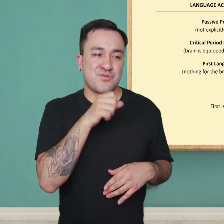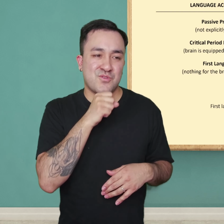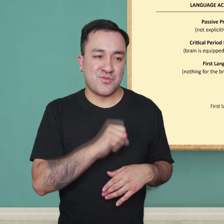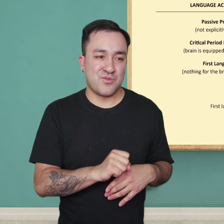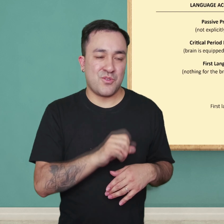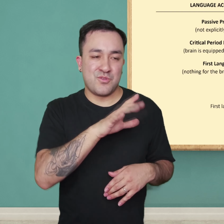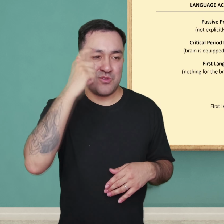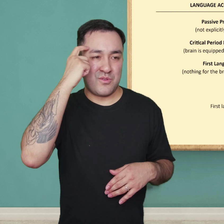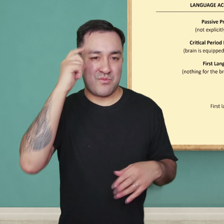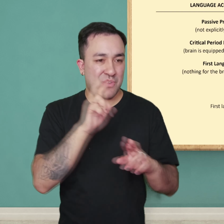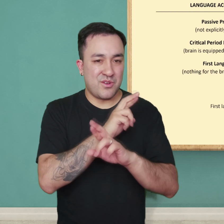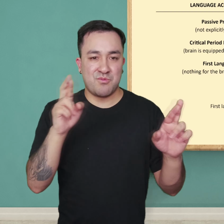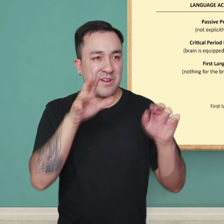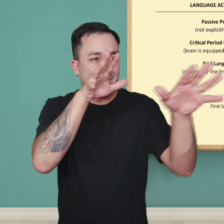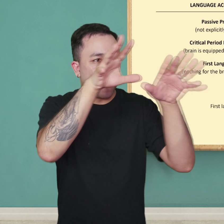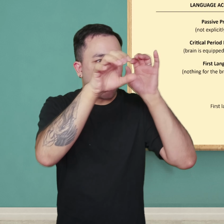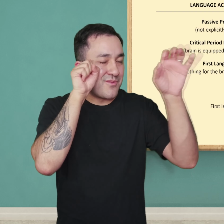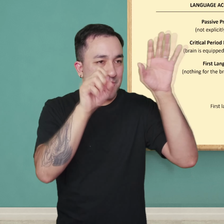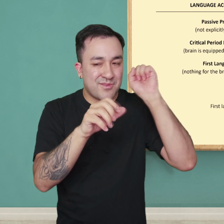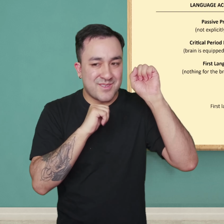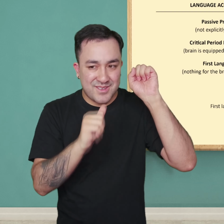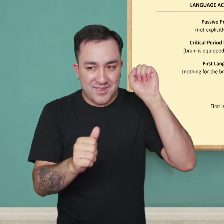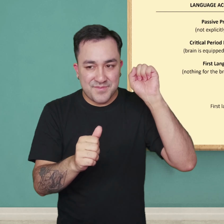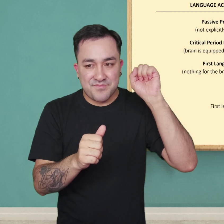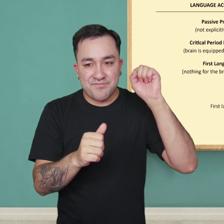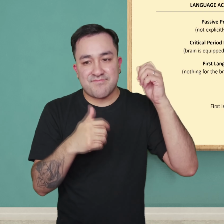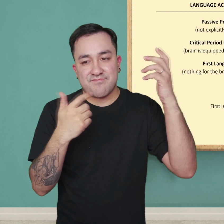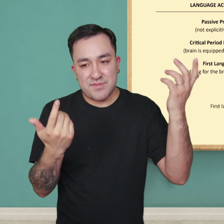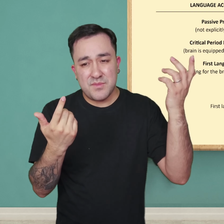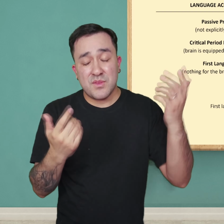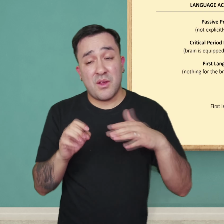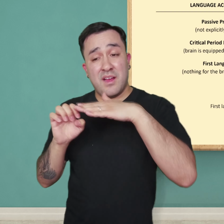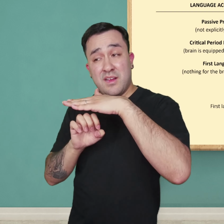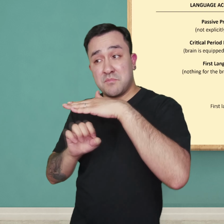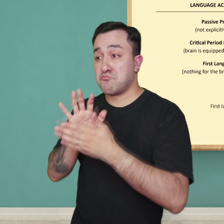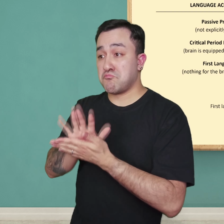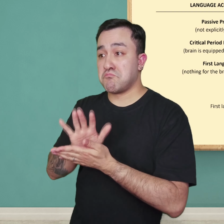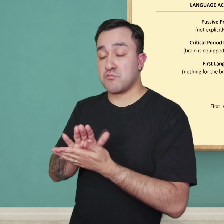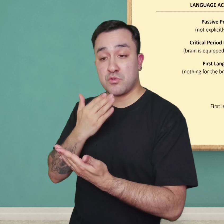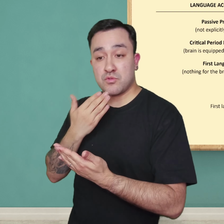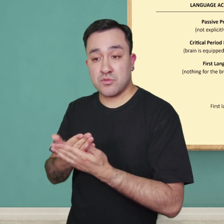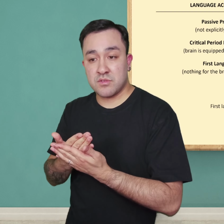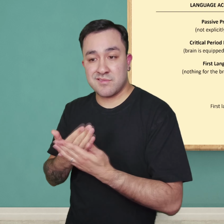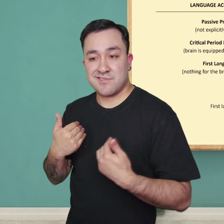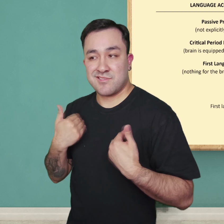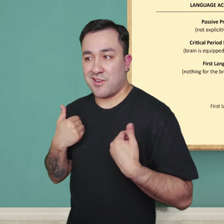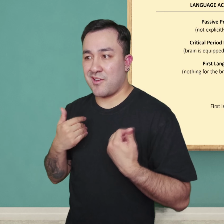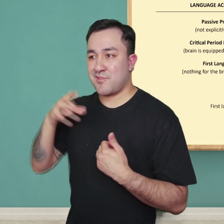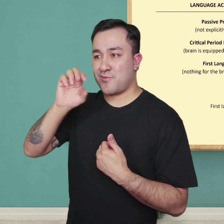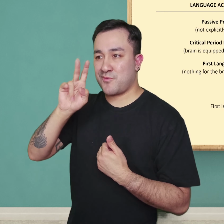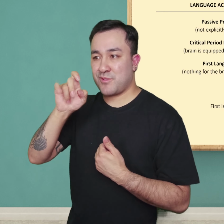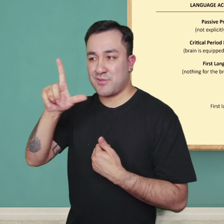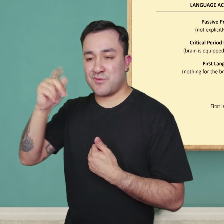young age, meaning high school students who are learning a second language are at a disadvantage to their elementary school peers, who are still in the